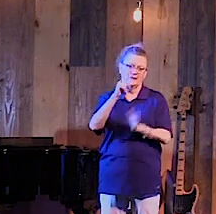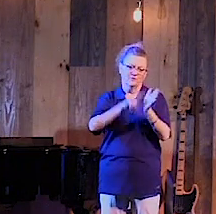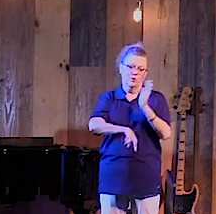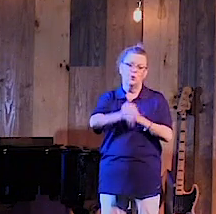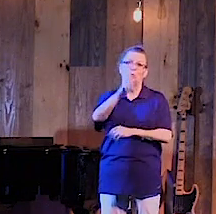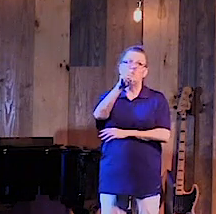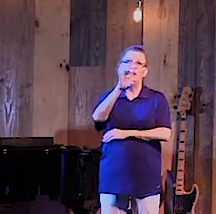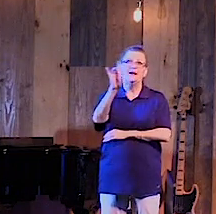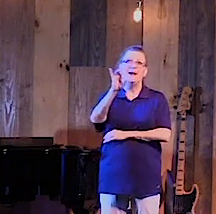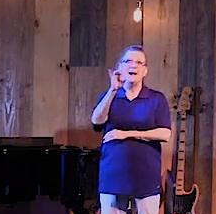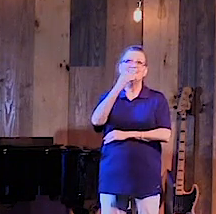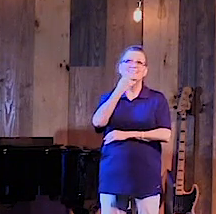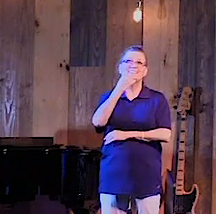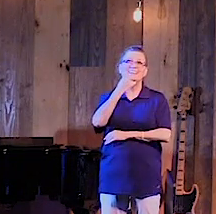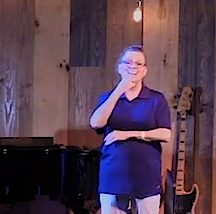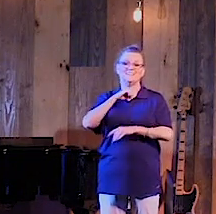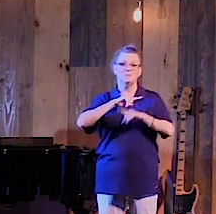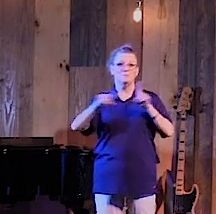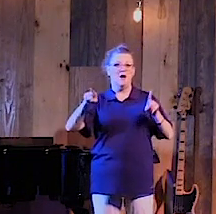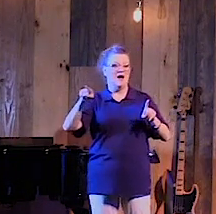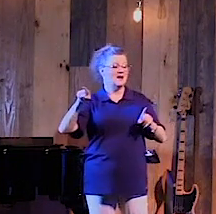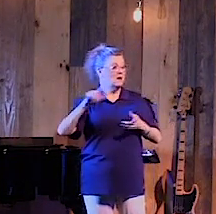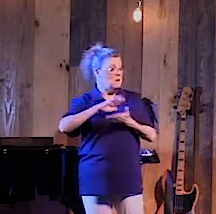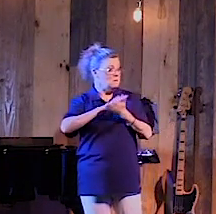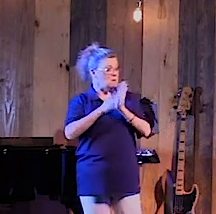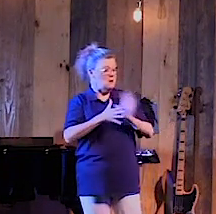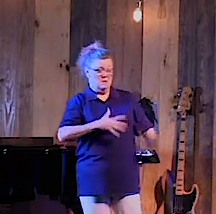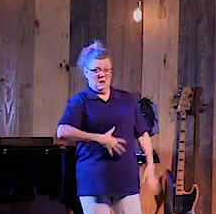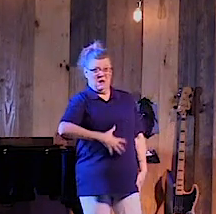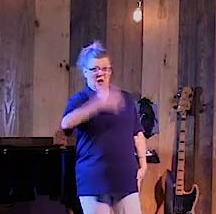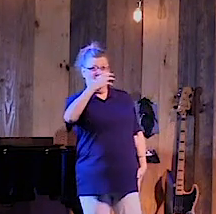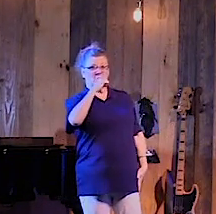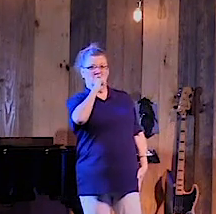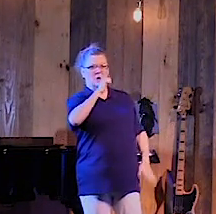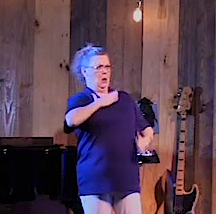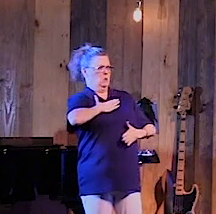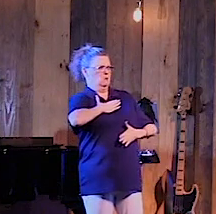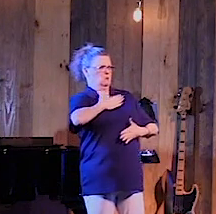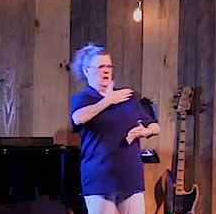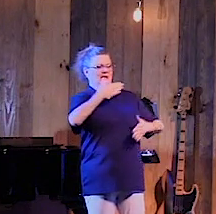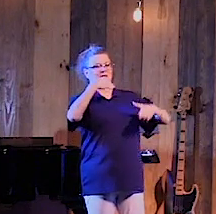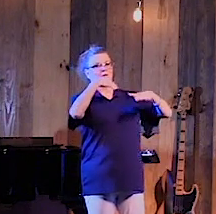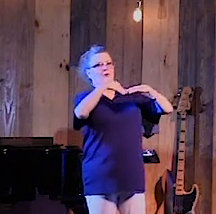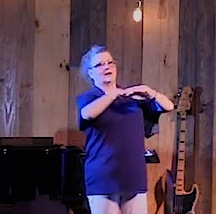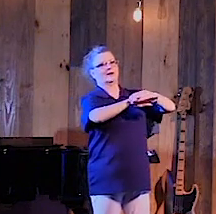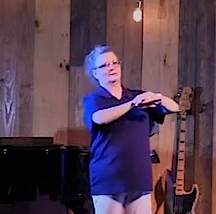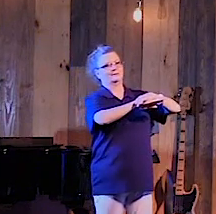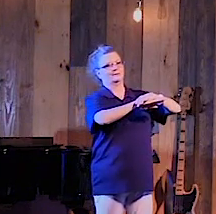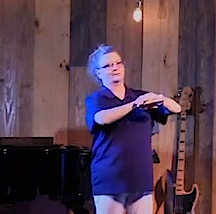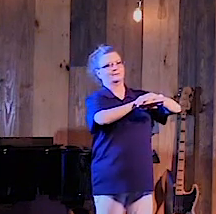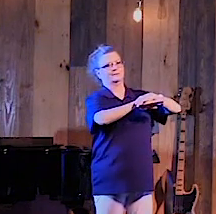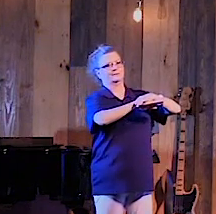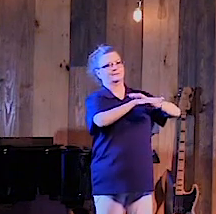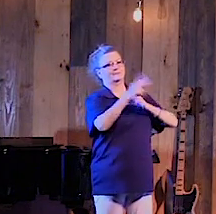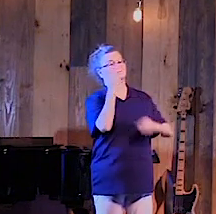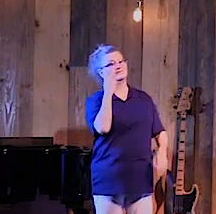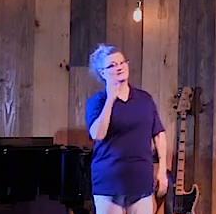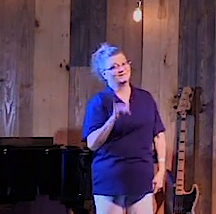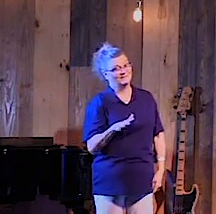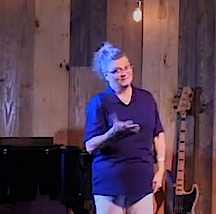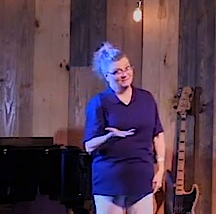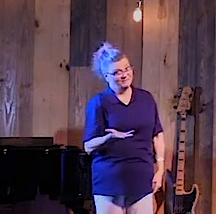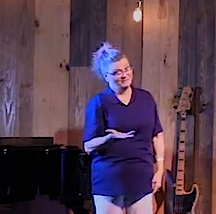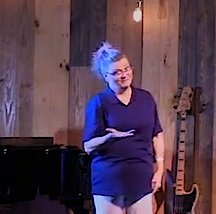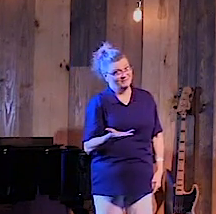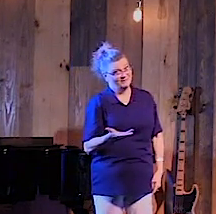28, it says, but he became angry and was not willing to go in. Did you see it? The